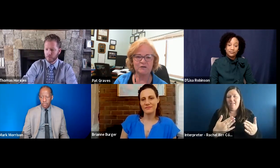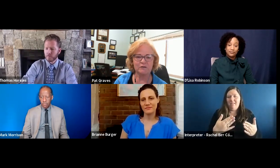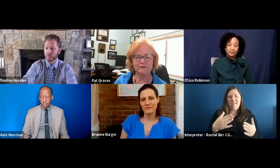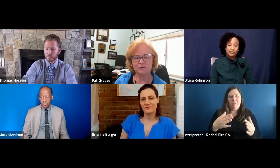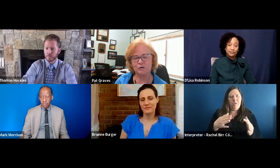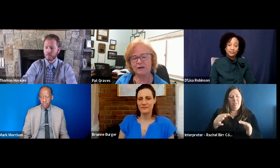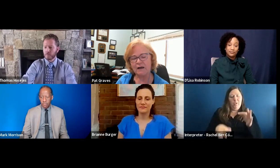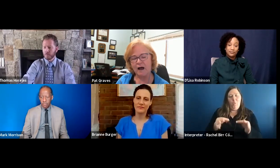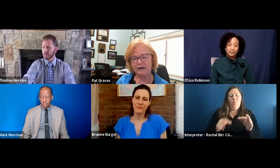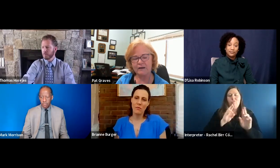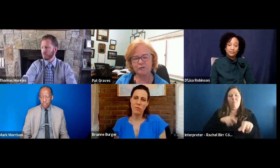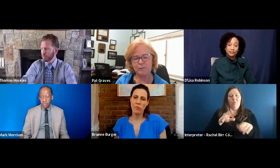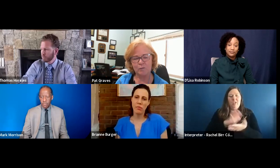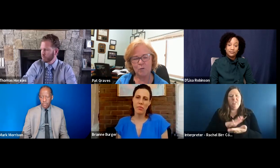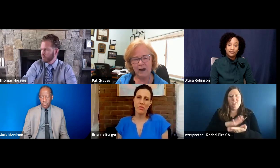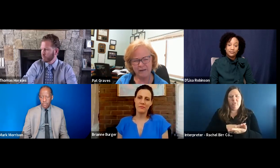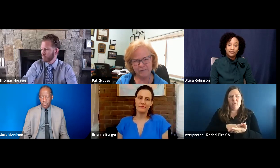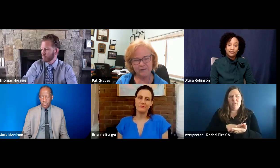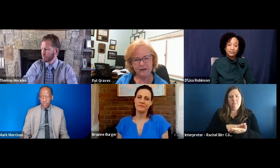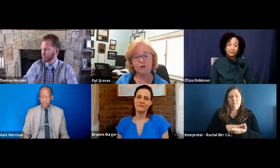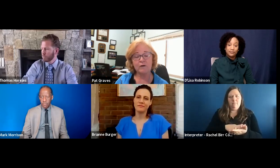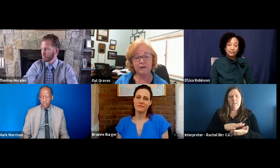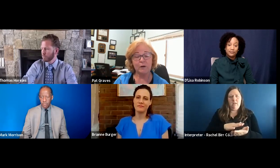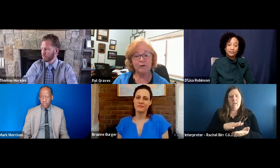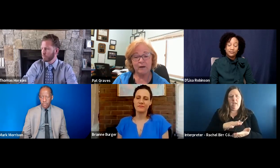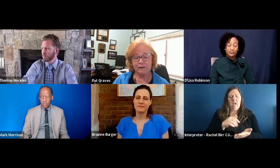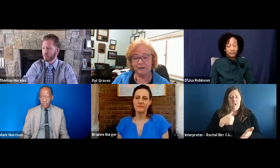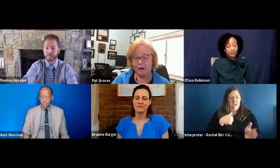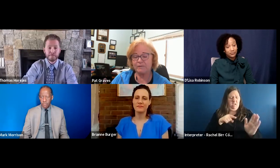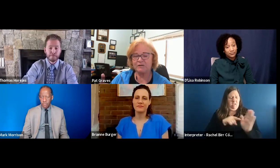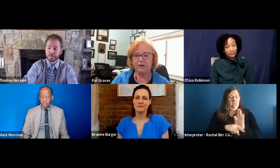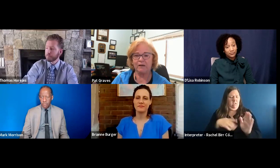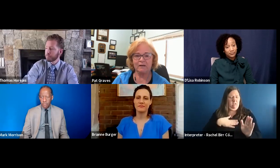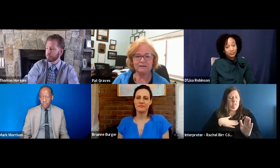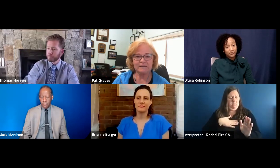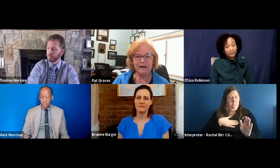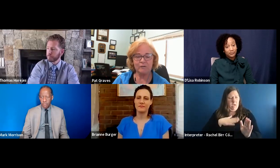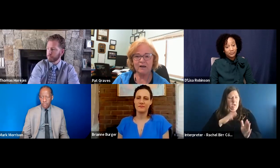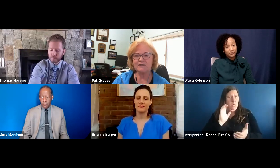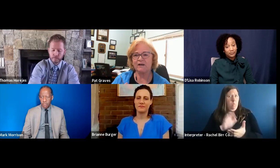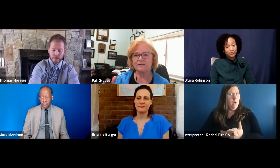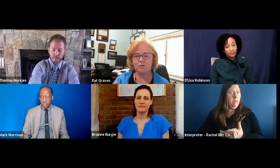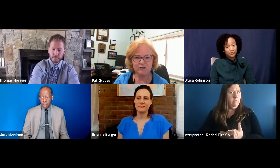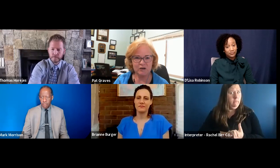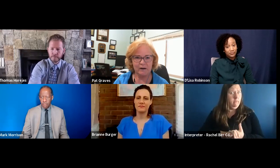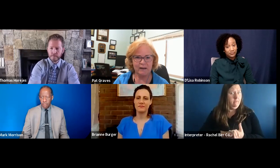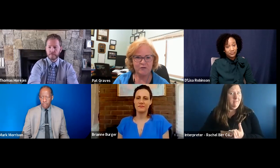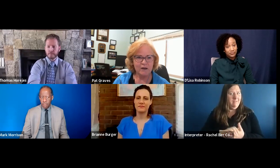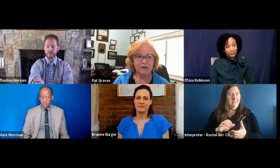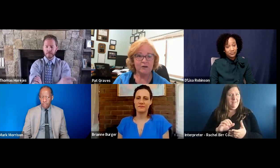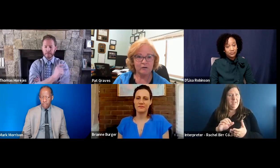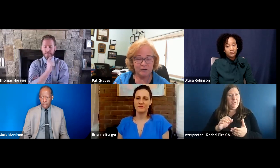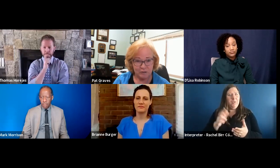reporting school. I killed my wife with an upswing in the sound. So that's a question mark.